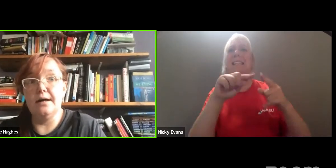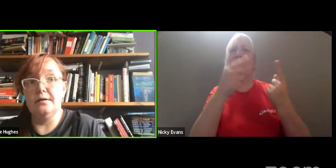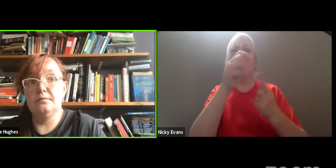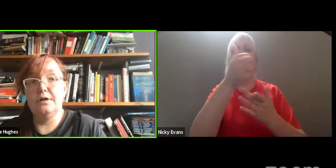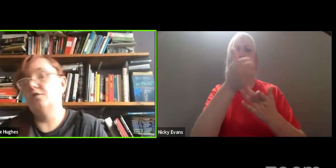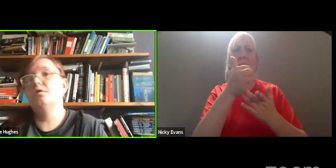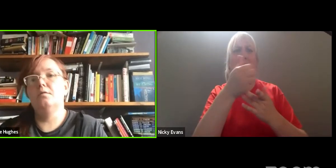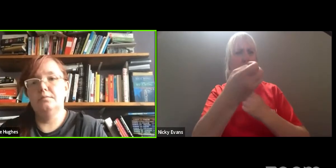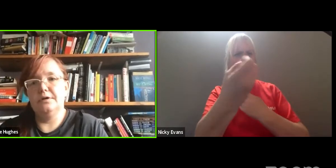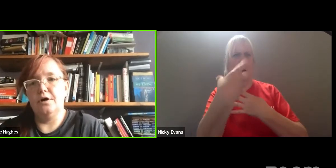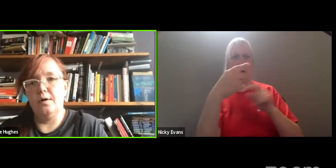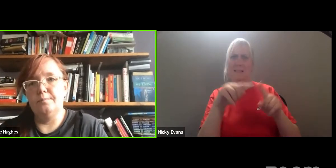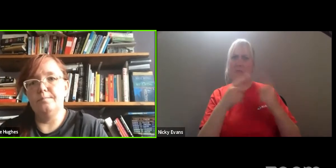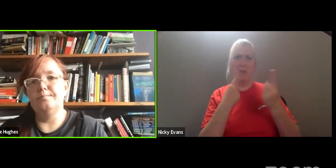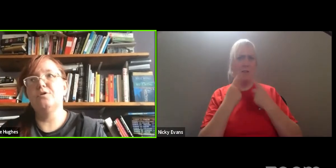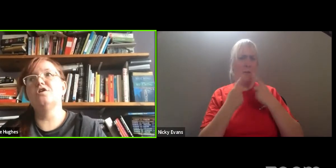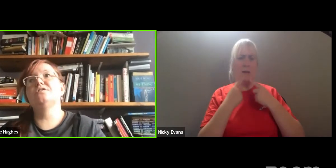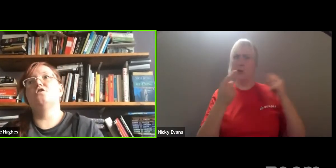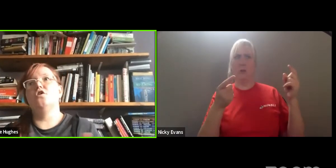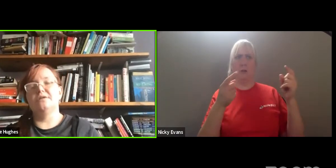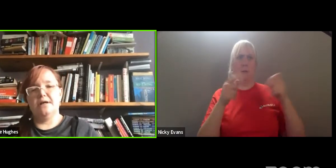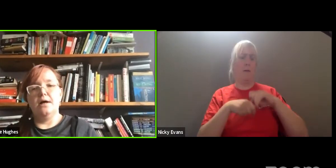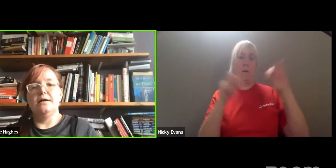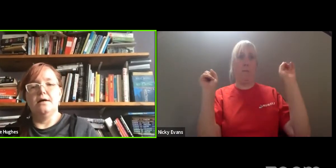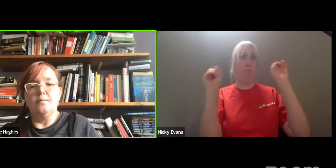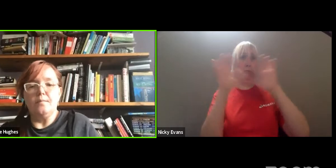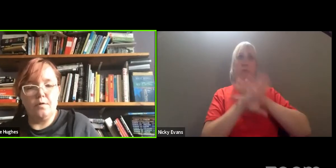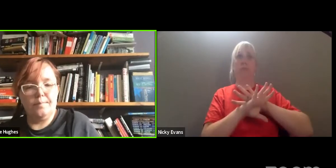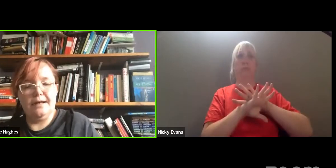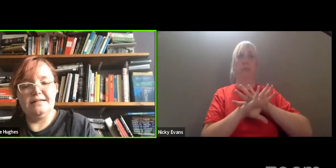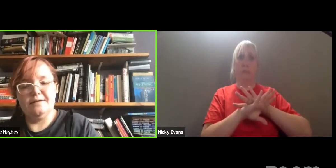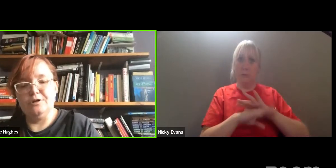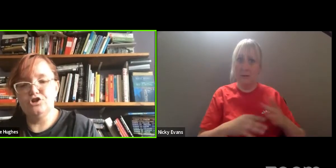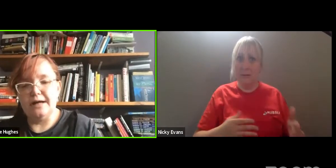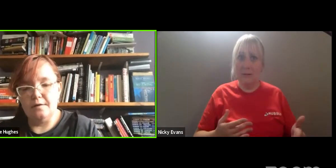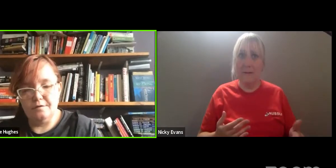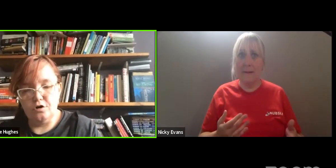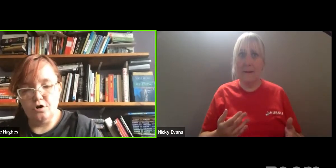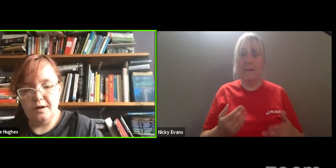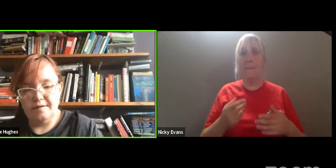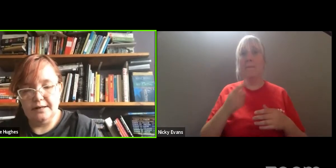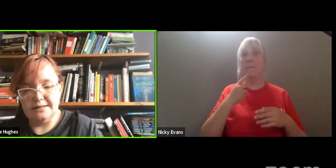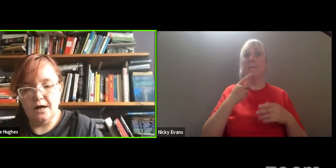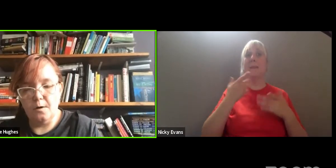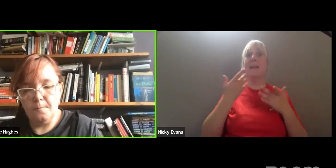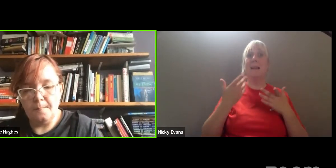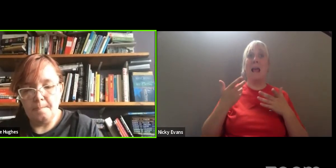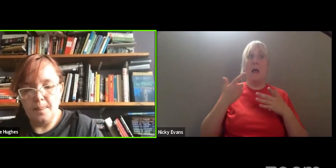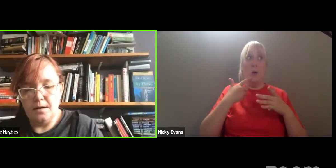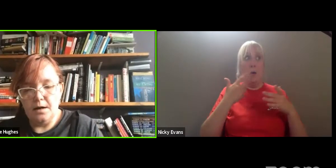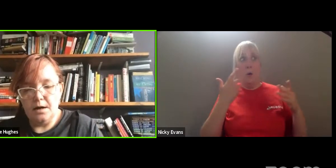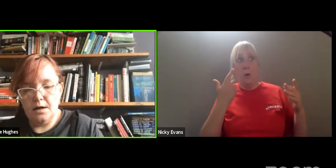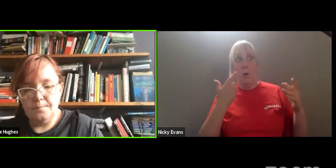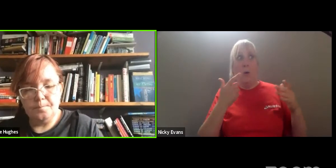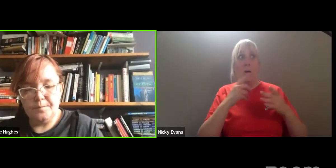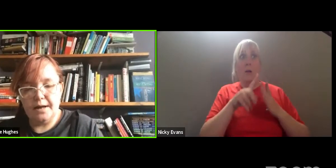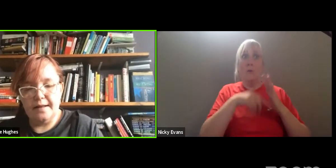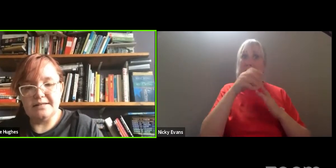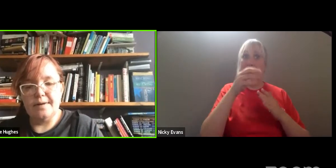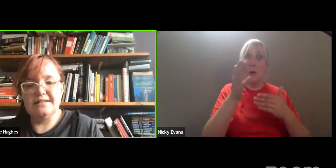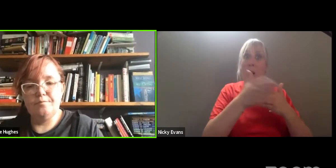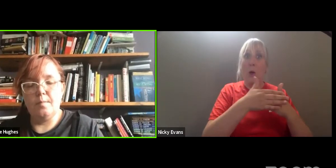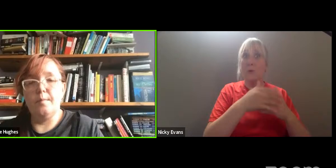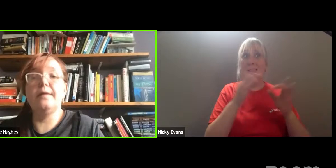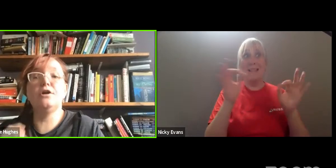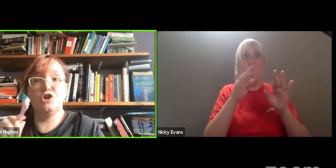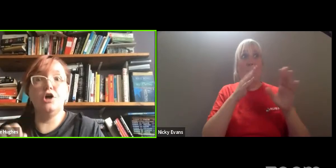they're turning. They don't know, you know, and of course, places have been shut now. They've got nowhere really to go. And that's